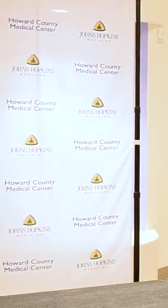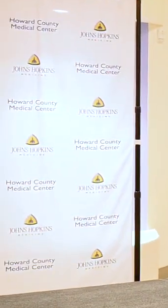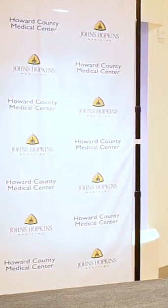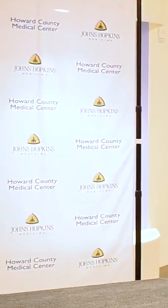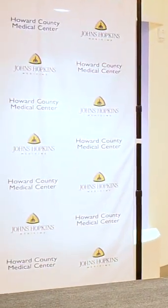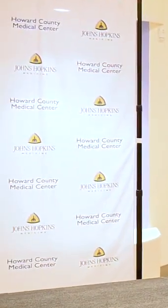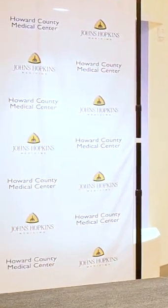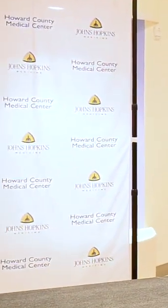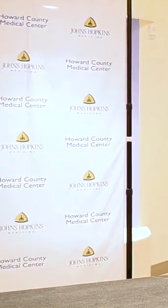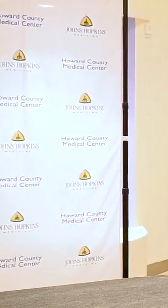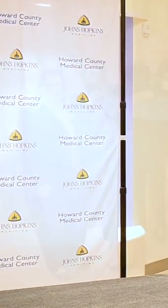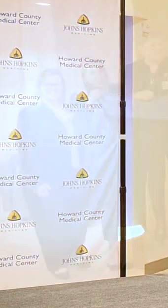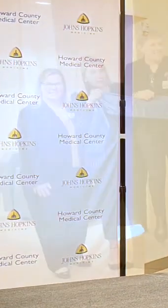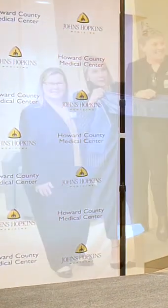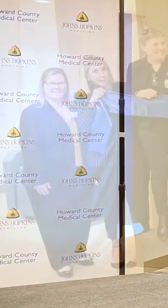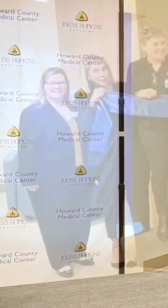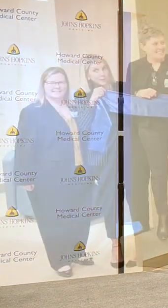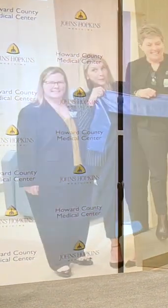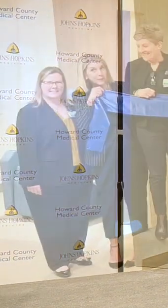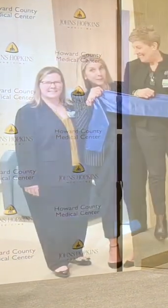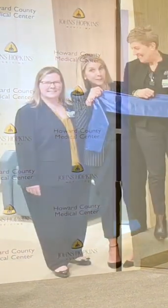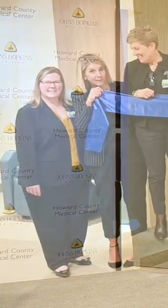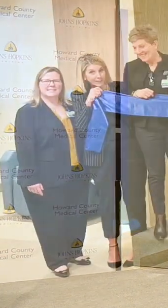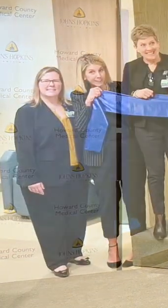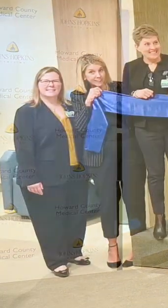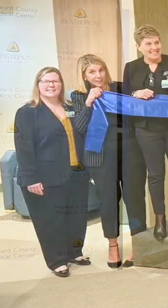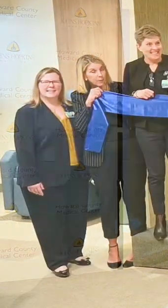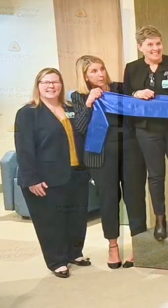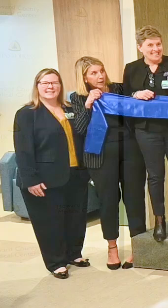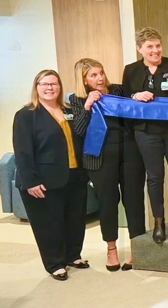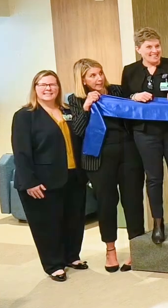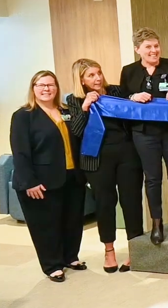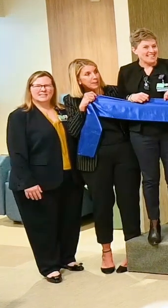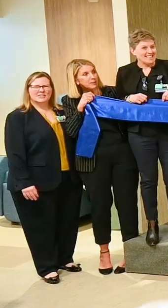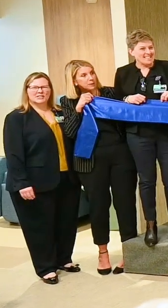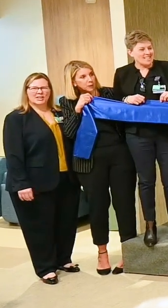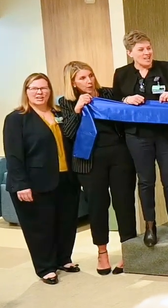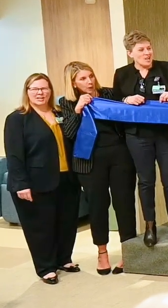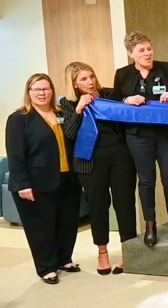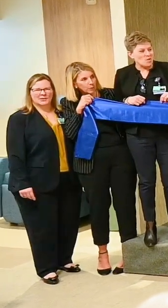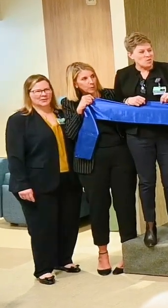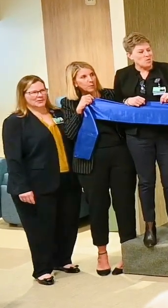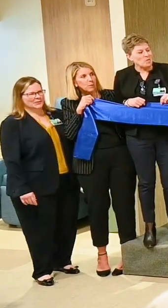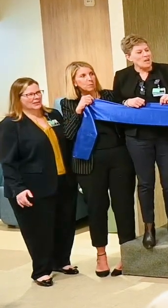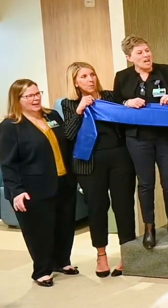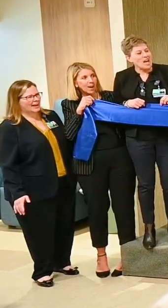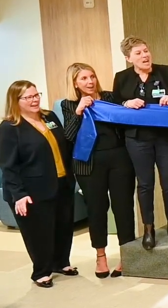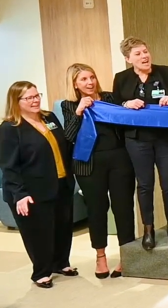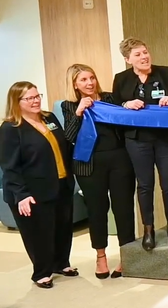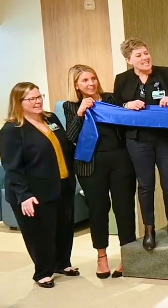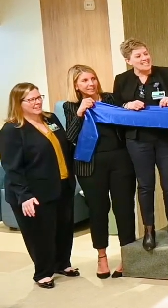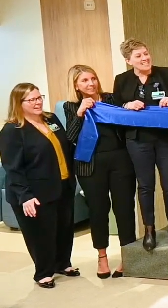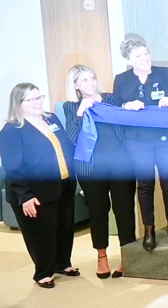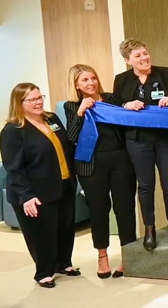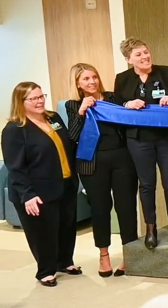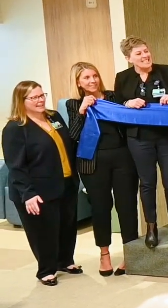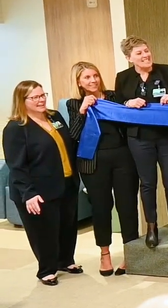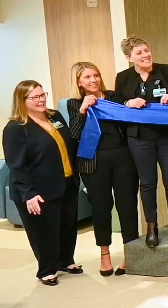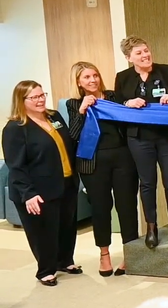different features that we have. Thank you again for coming out tonight. Go ahead. 3, 2, 1.